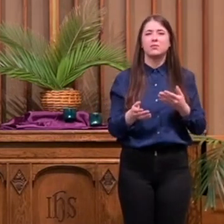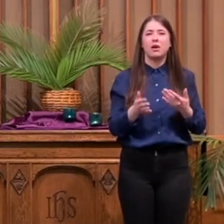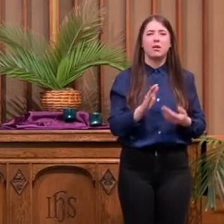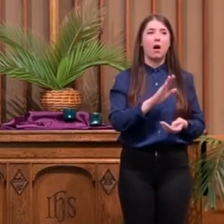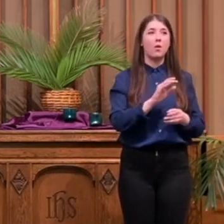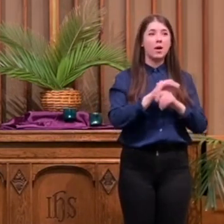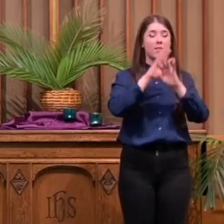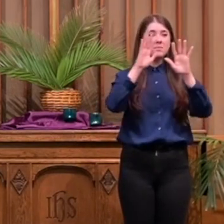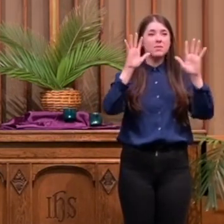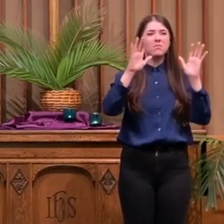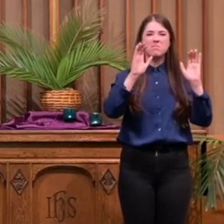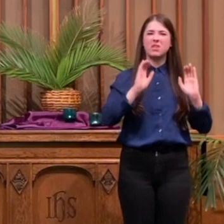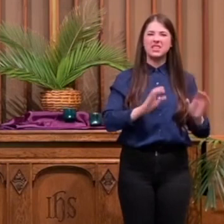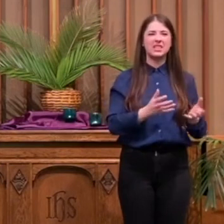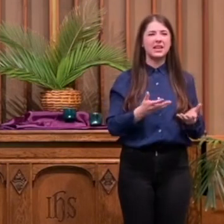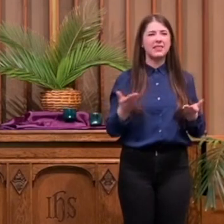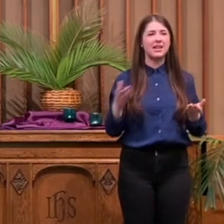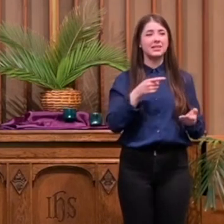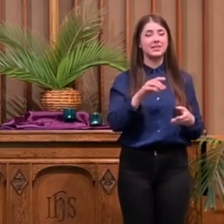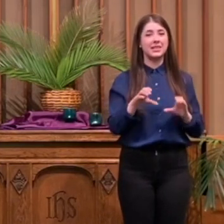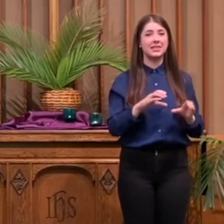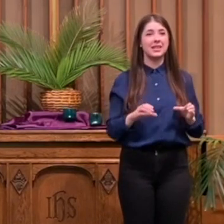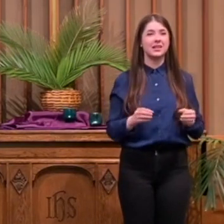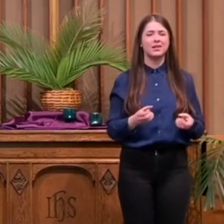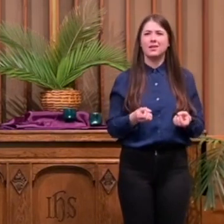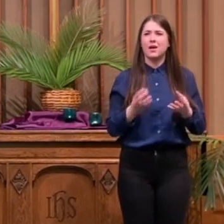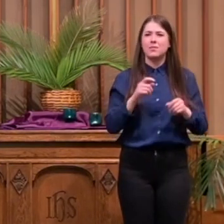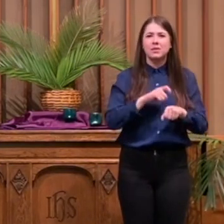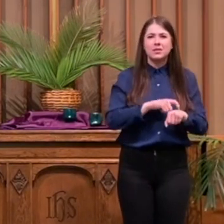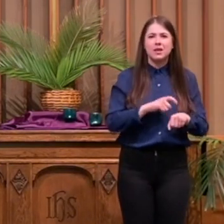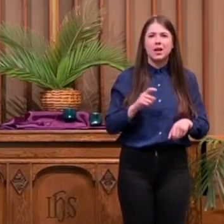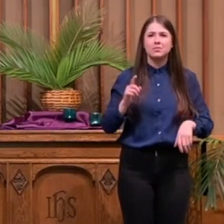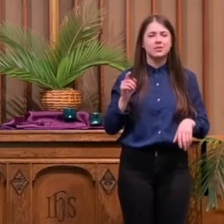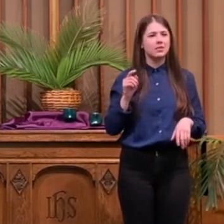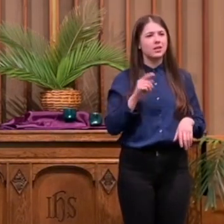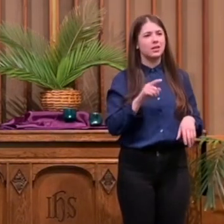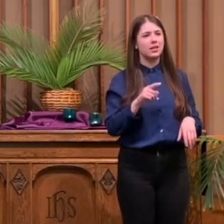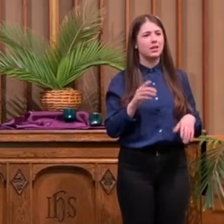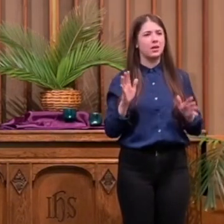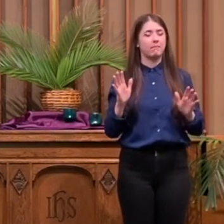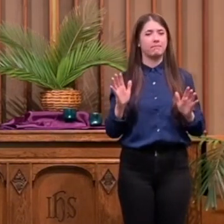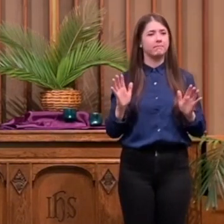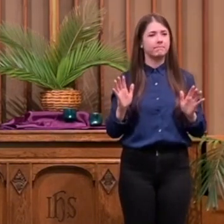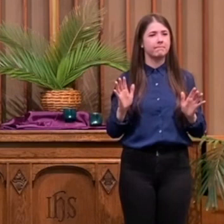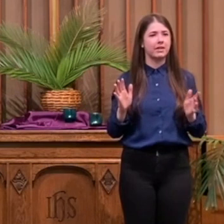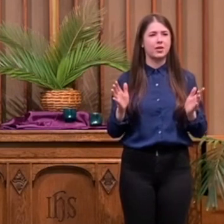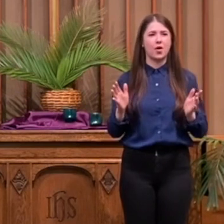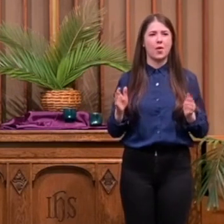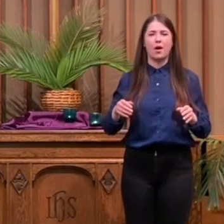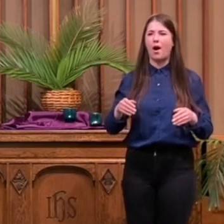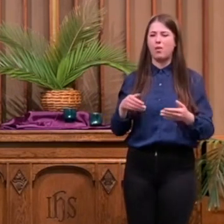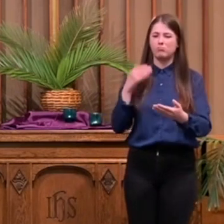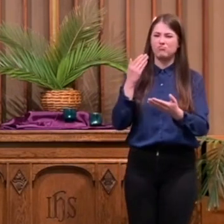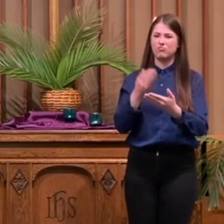no matter how many times he stumped their best attempts to expose him as a